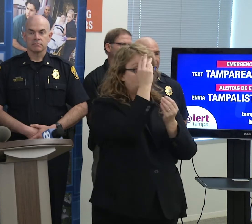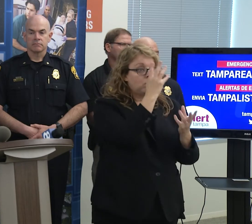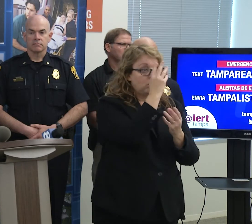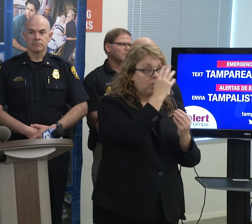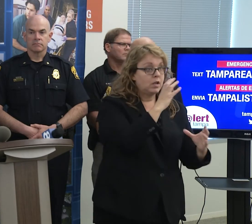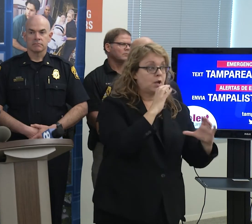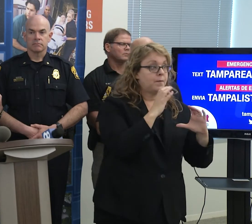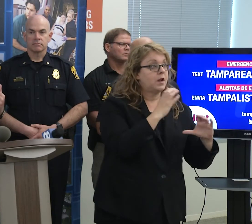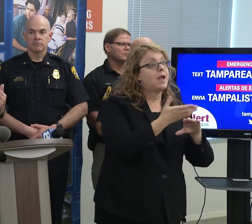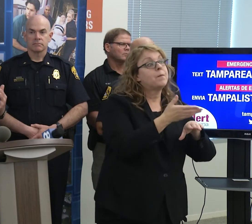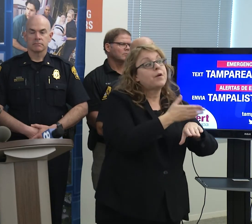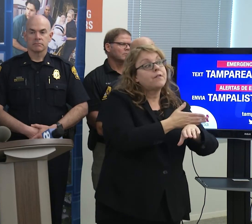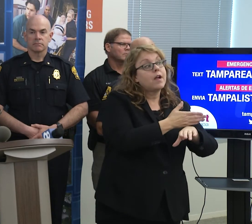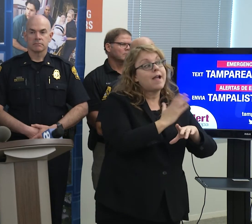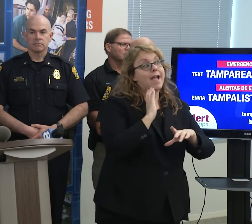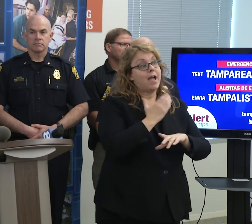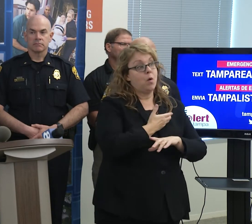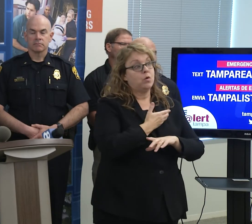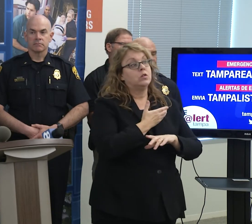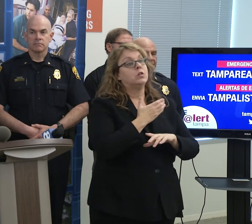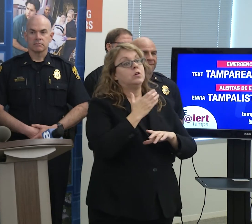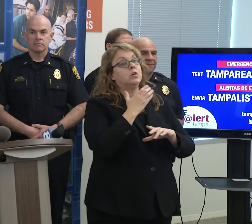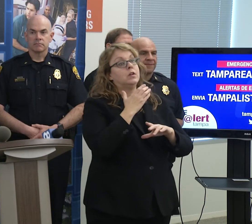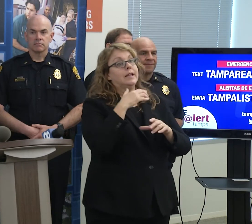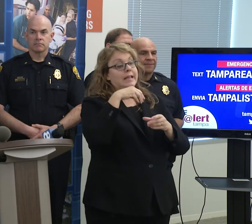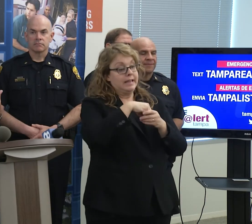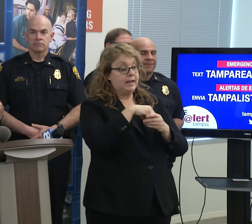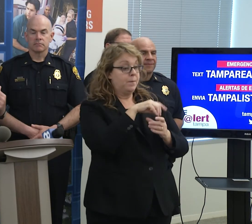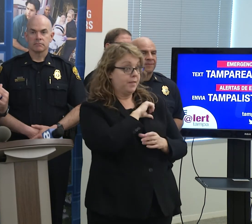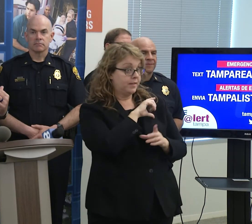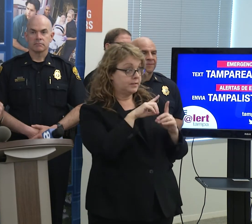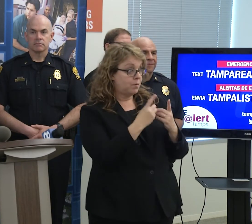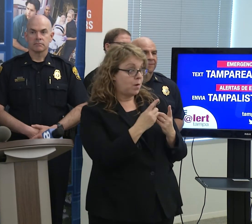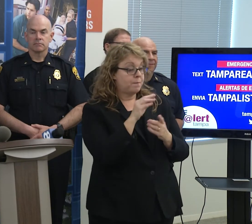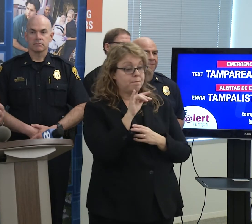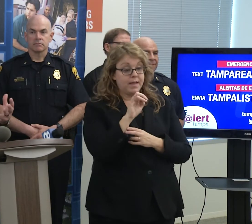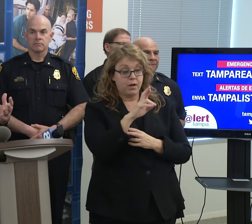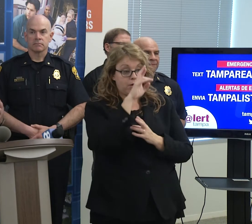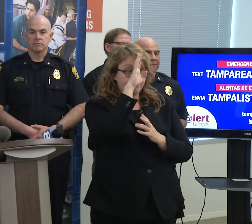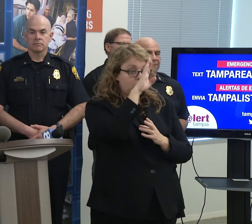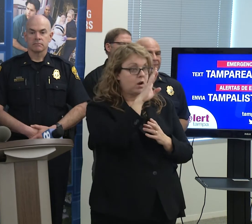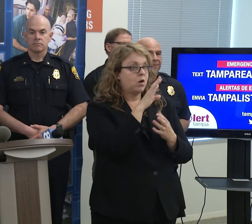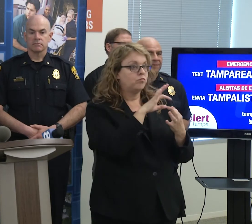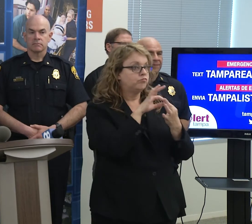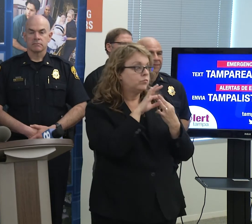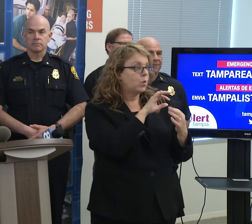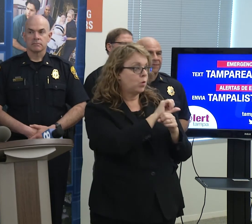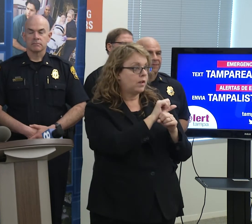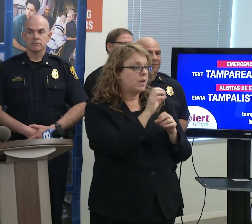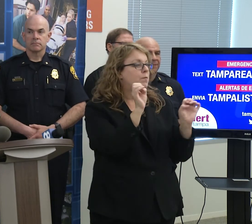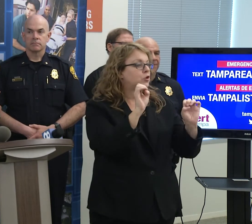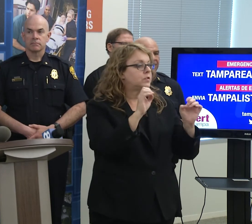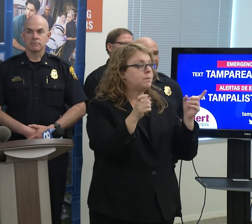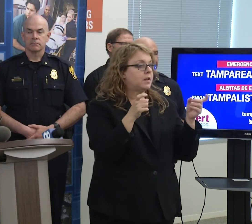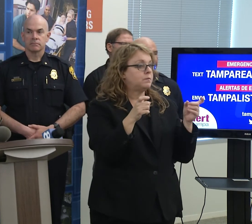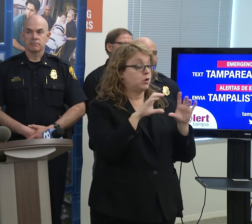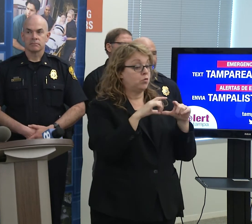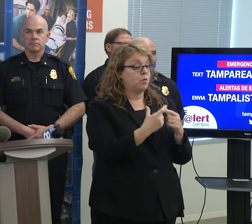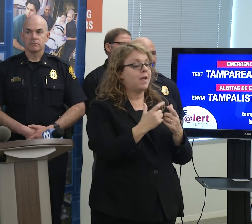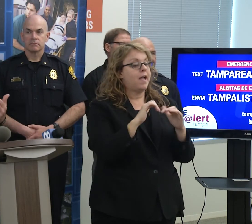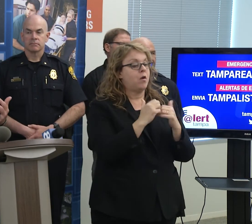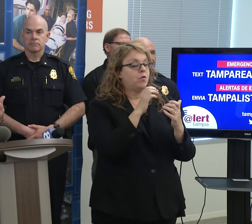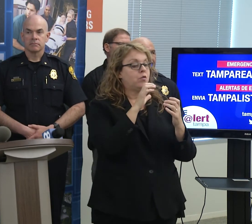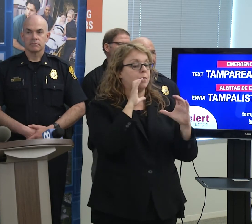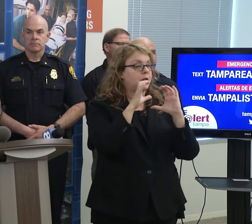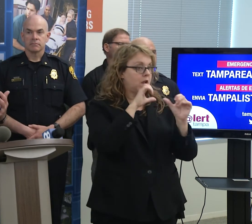to improve our communications within the police department and within the mayor and fire rescue and all emergency management. That is something that